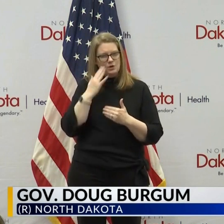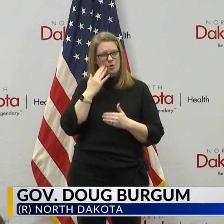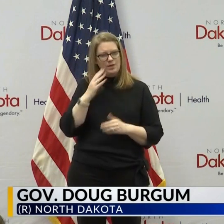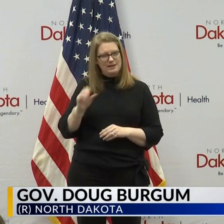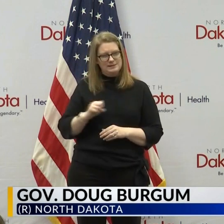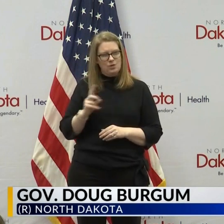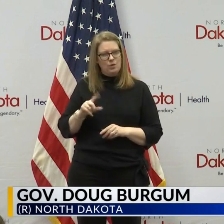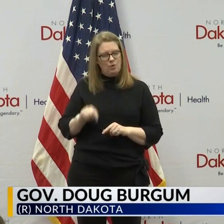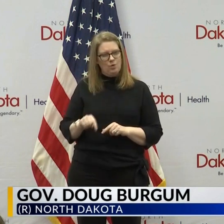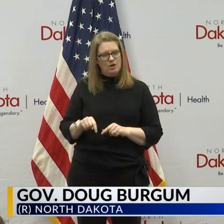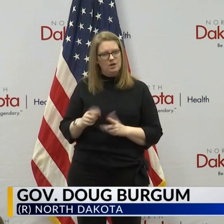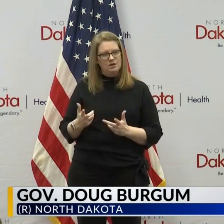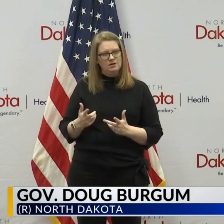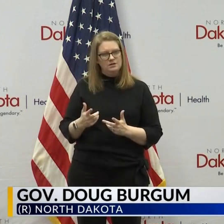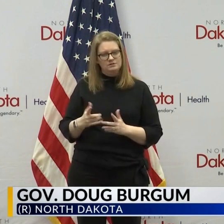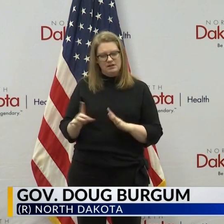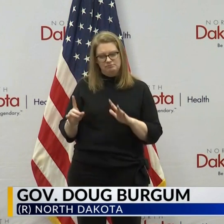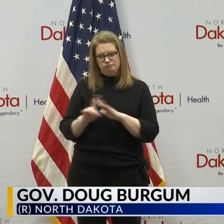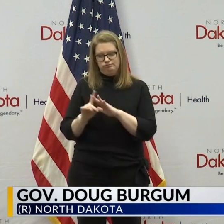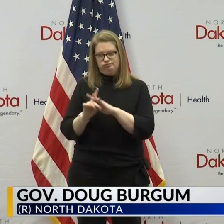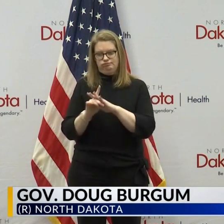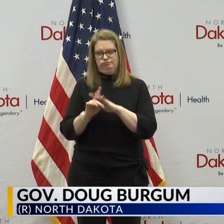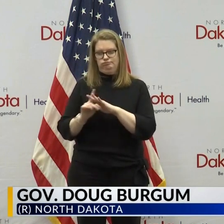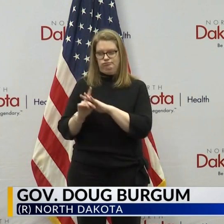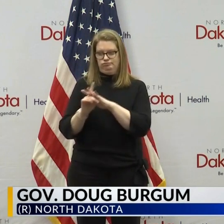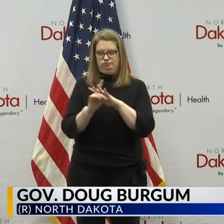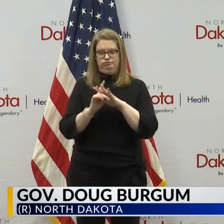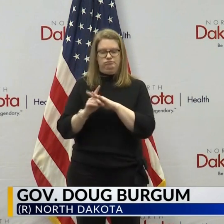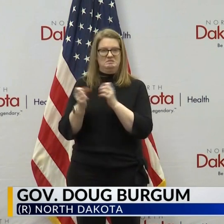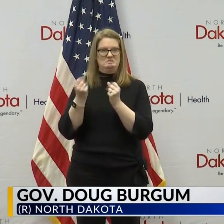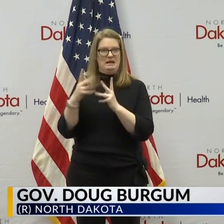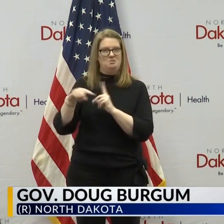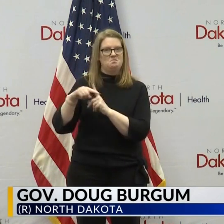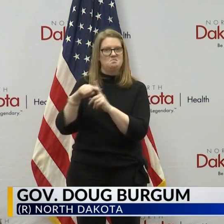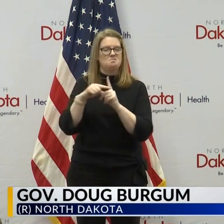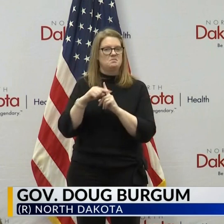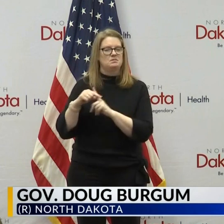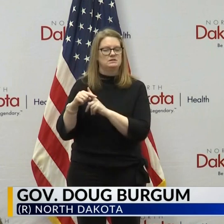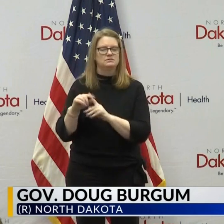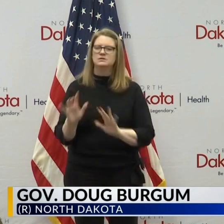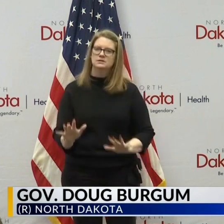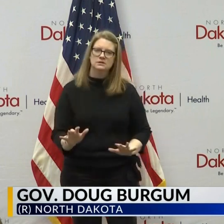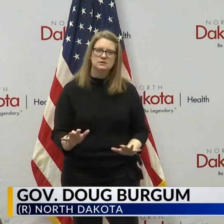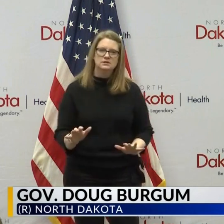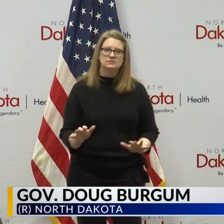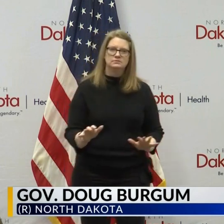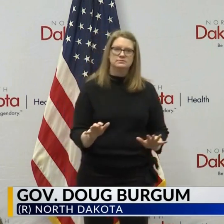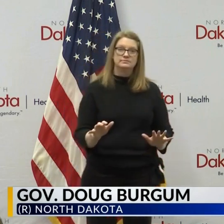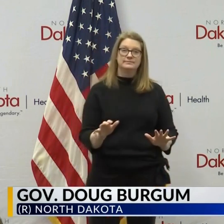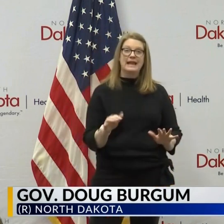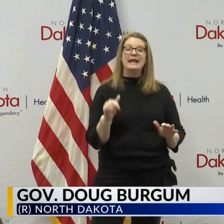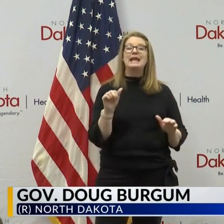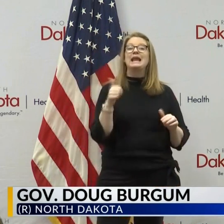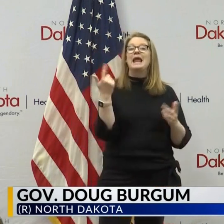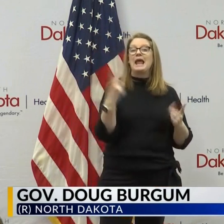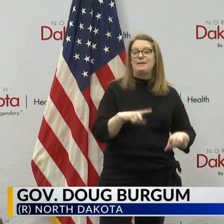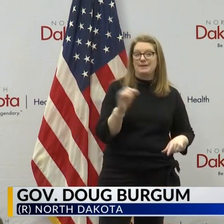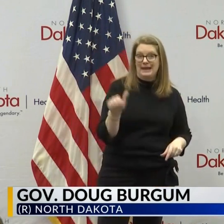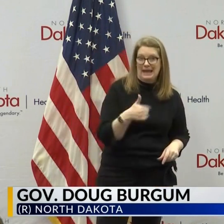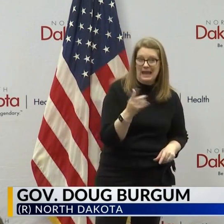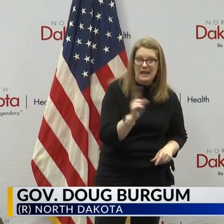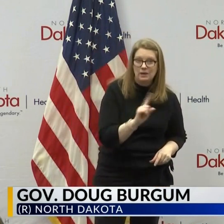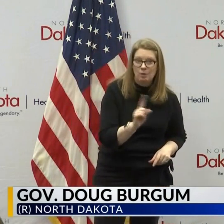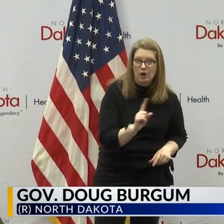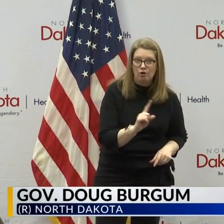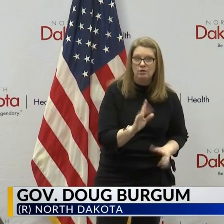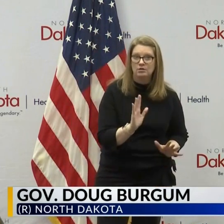going to happen, is there's going to be places where it pops up. The key is that understanding A, it could happen anywhere, and B, when it does, we